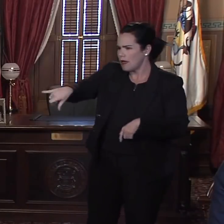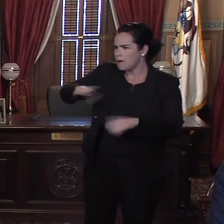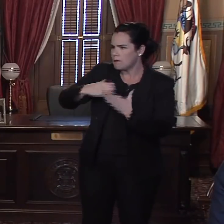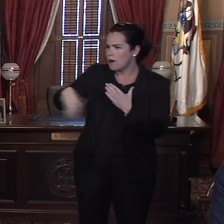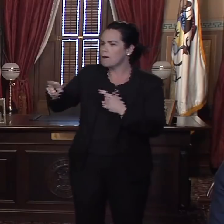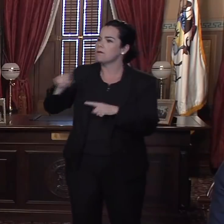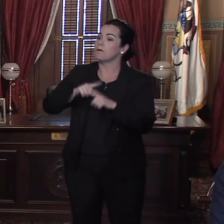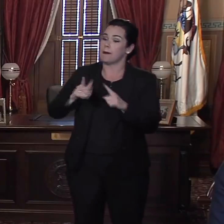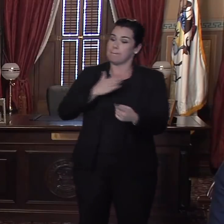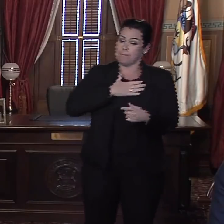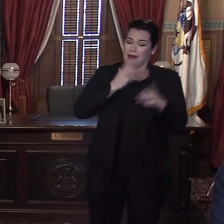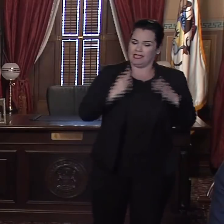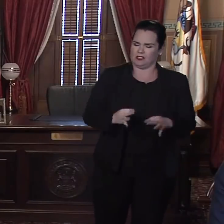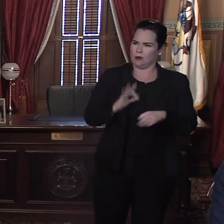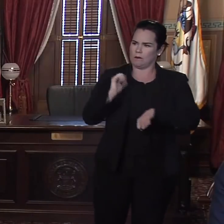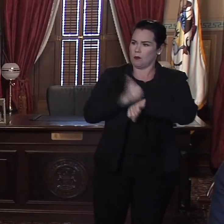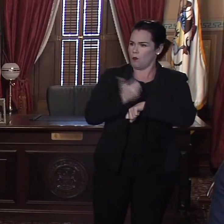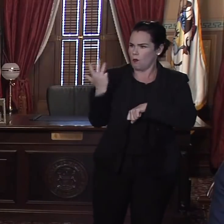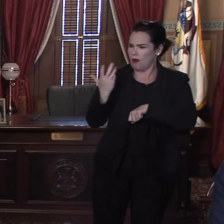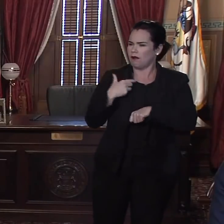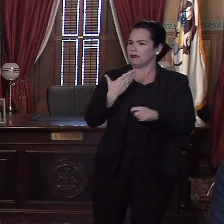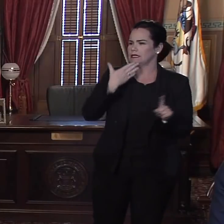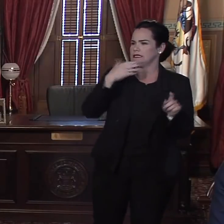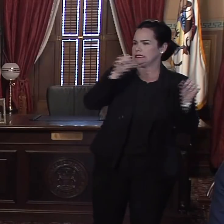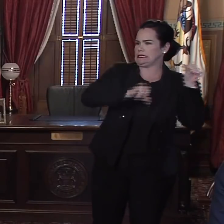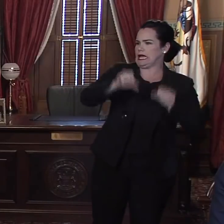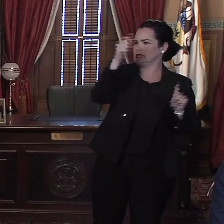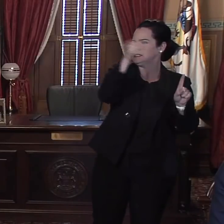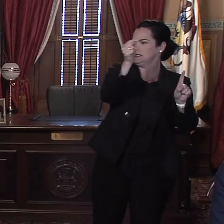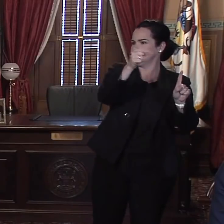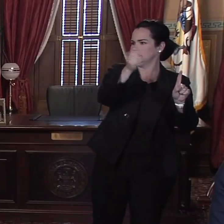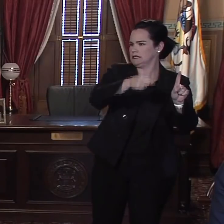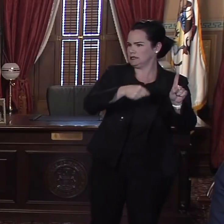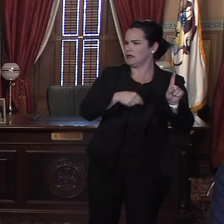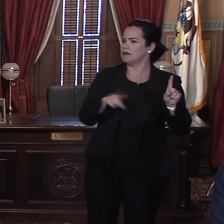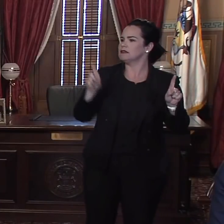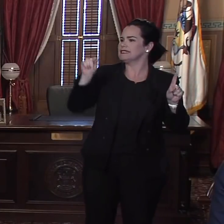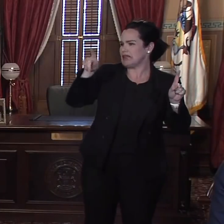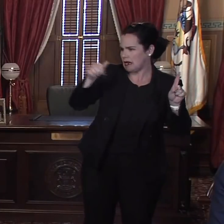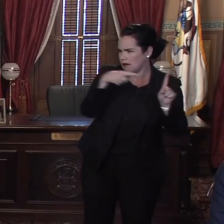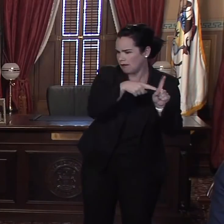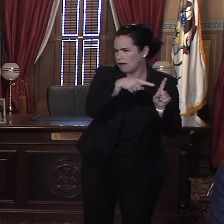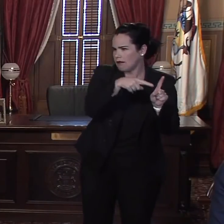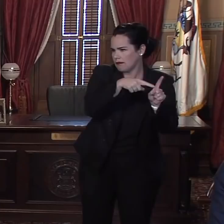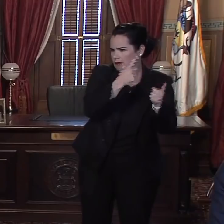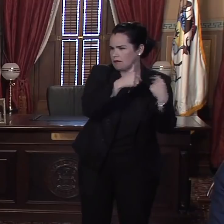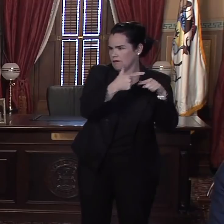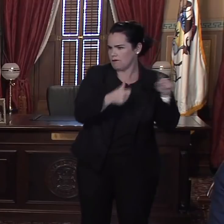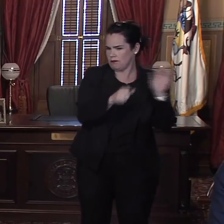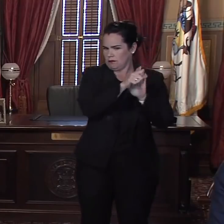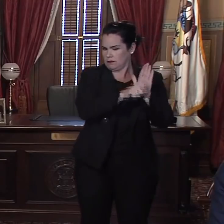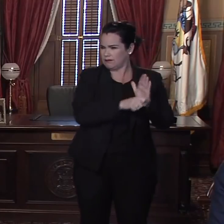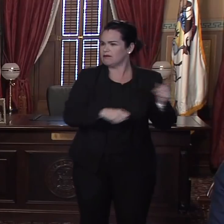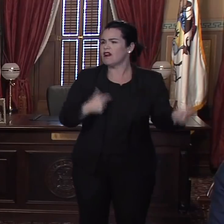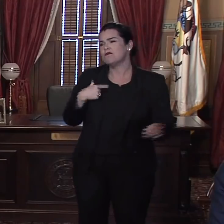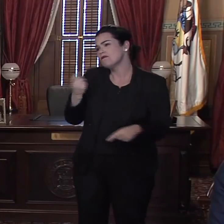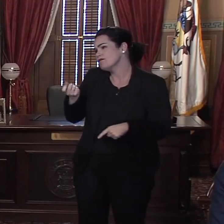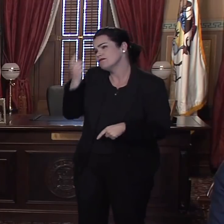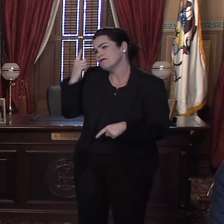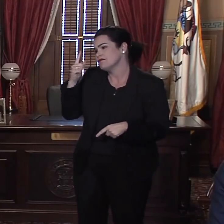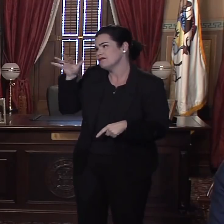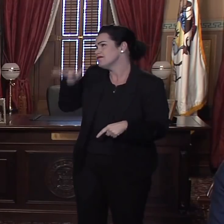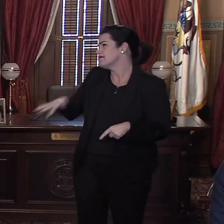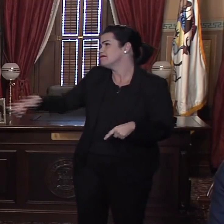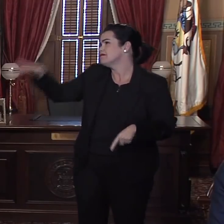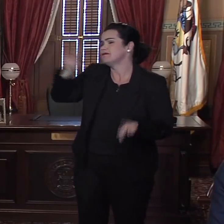on the best science, the facts that we are confronting as a state. I will say that I understand the frustration that people